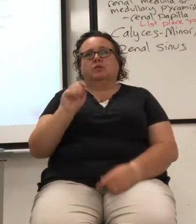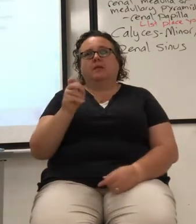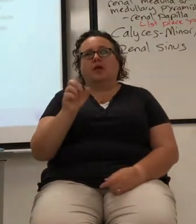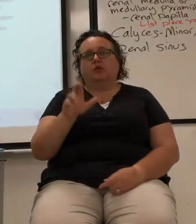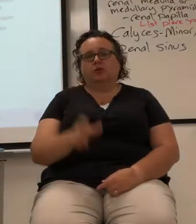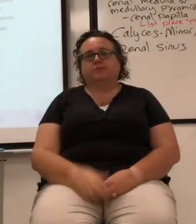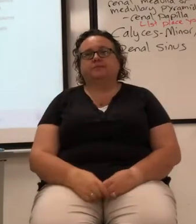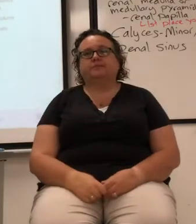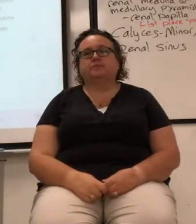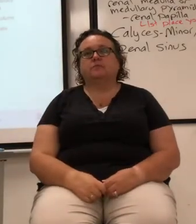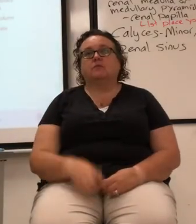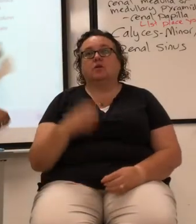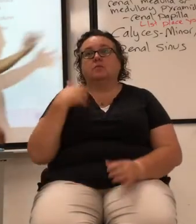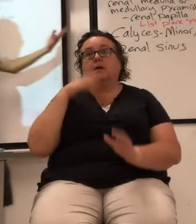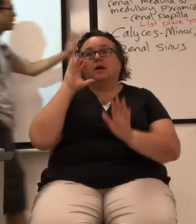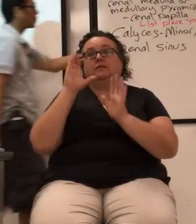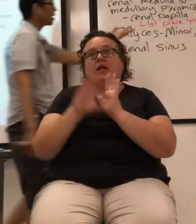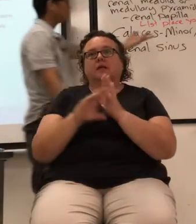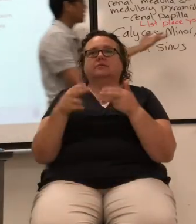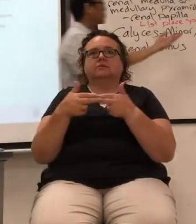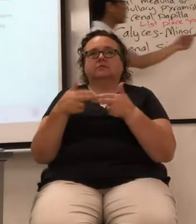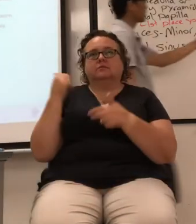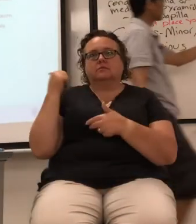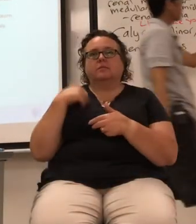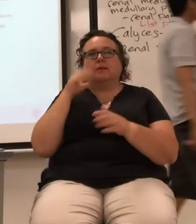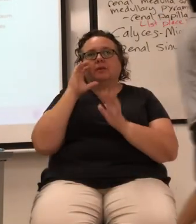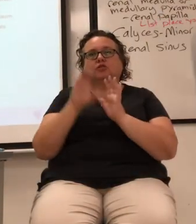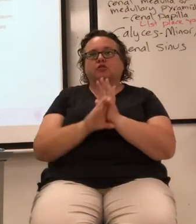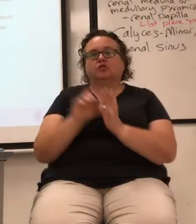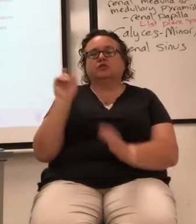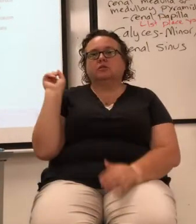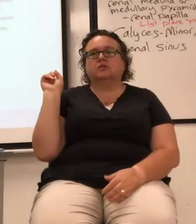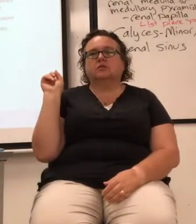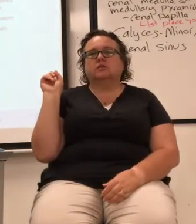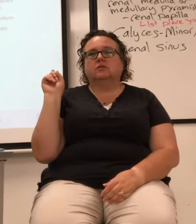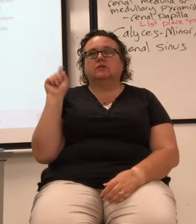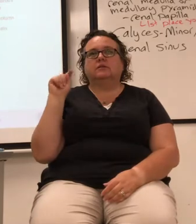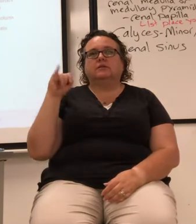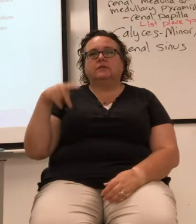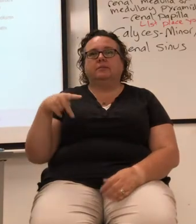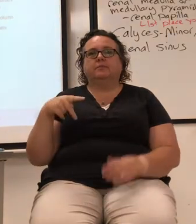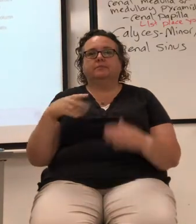So on my slide, not my slide, my picture here is the tip,